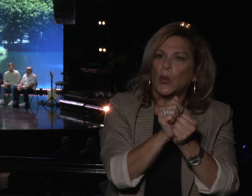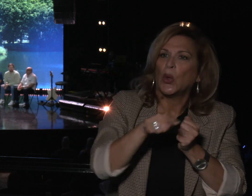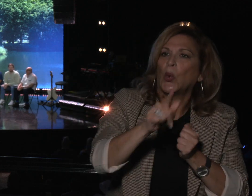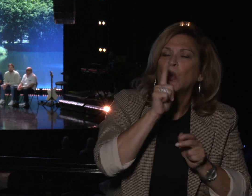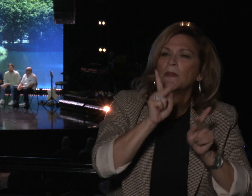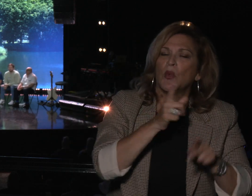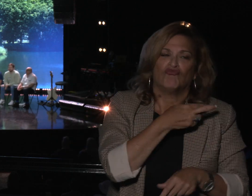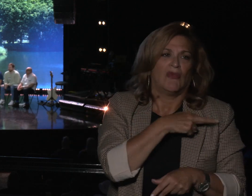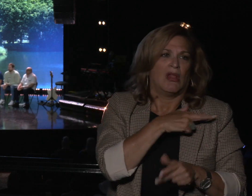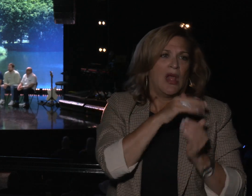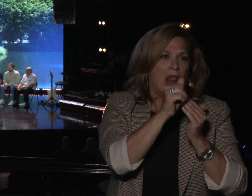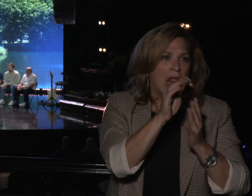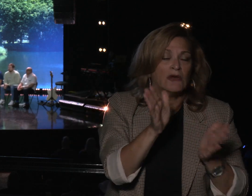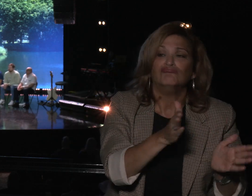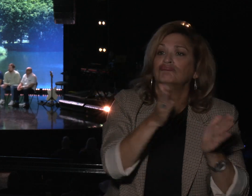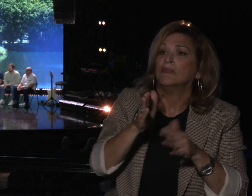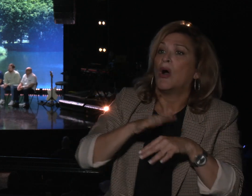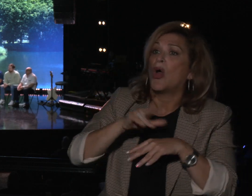Thursday.